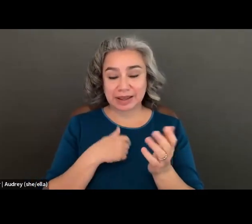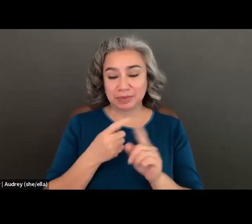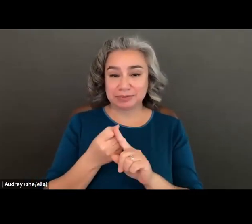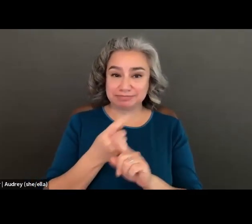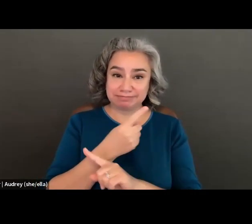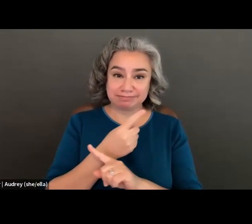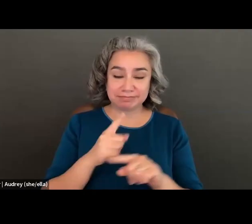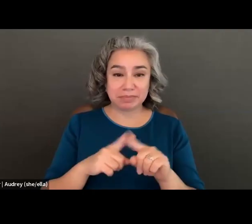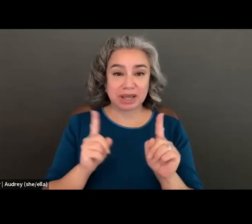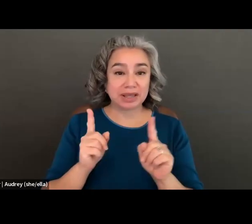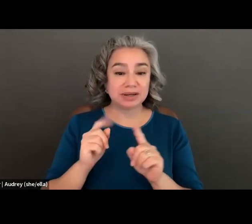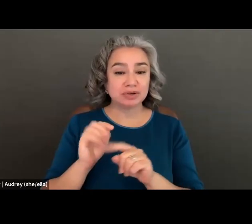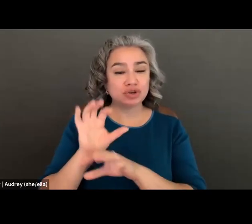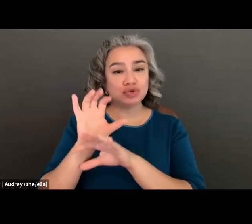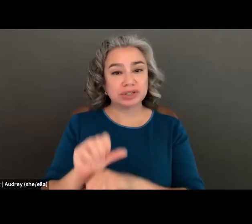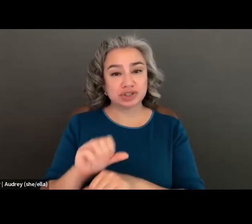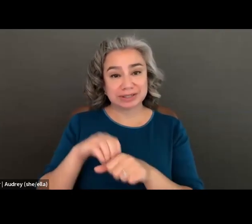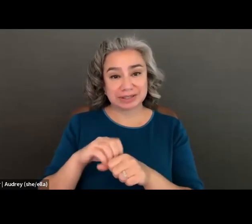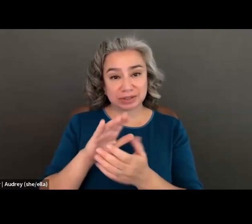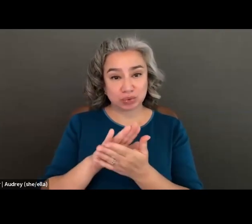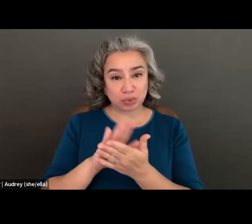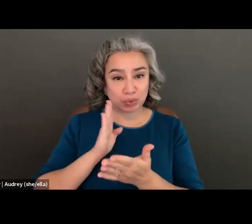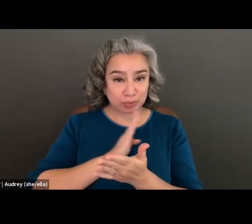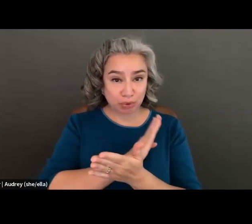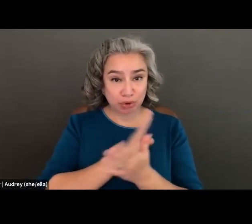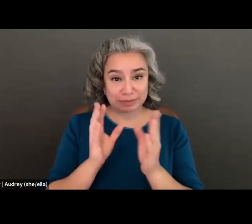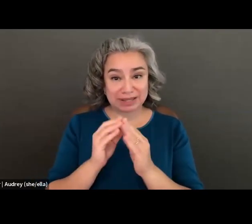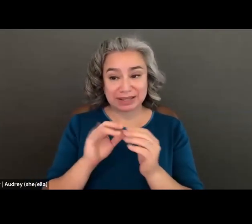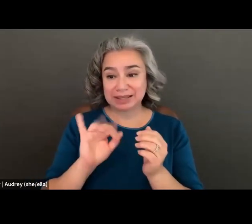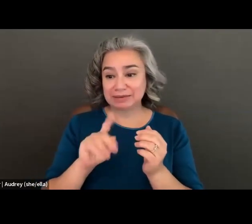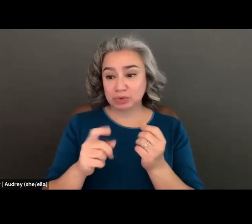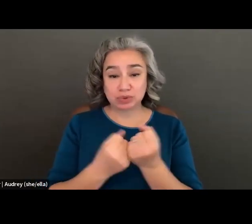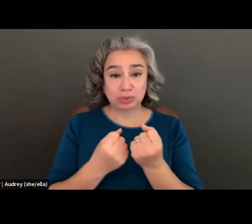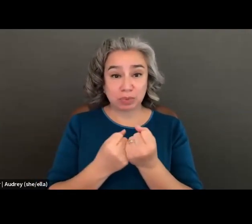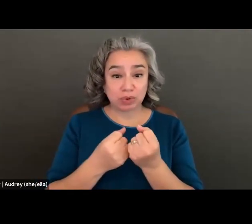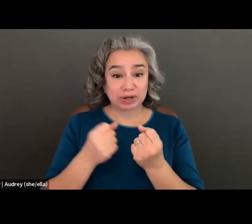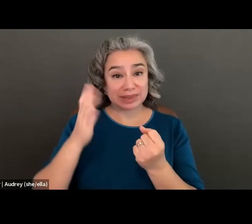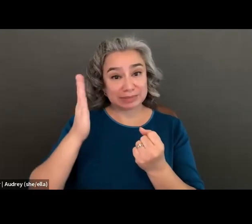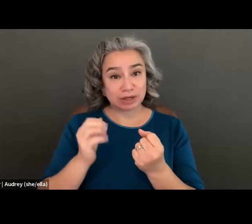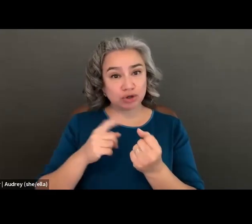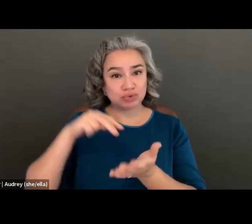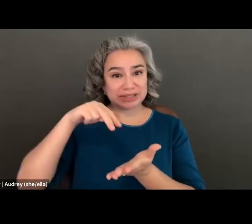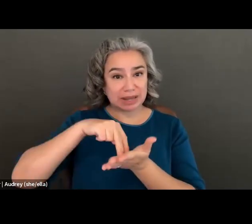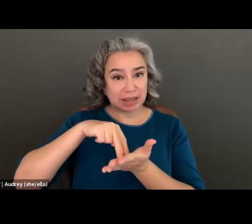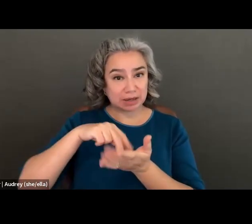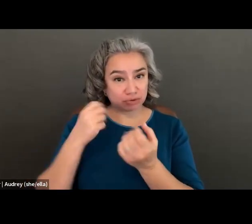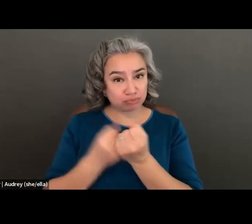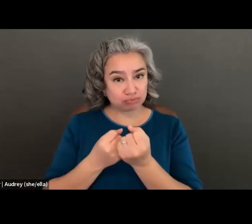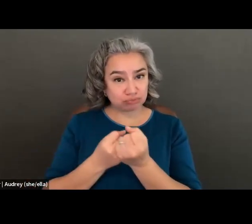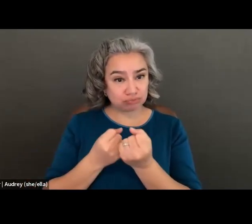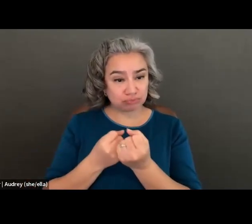bit. The tradition in our school board meetings is that if you support what the speaker is talking about, you stand in solidarity.